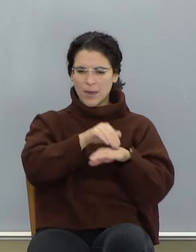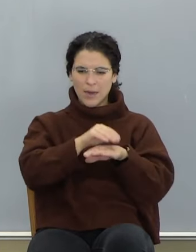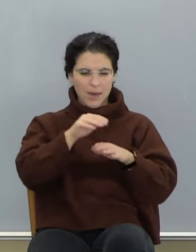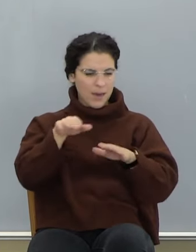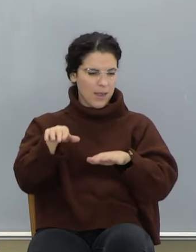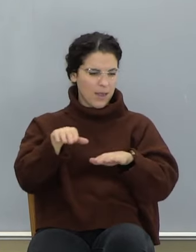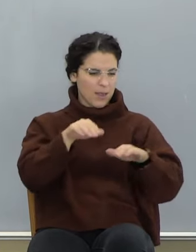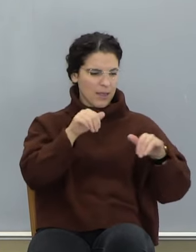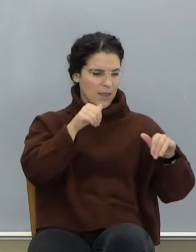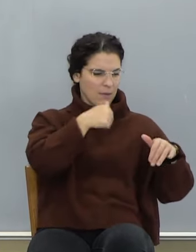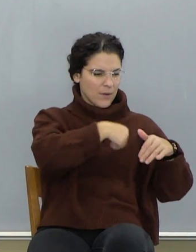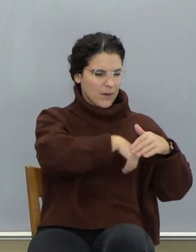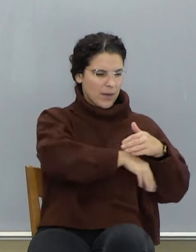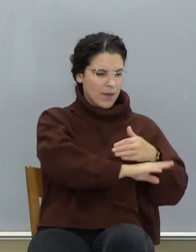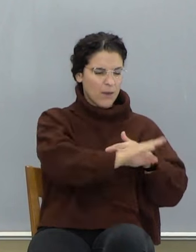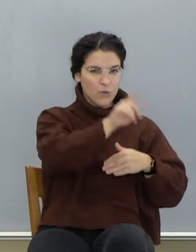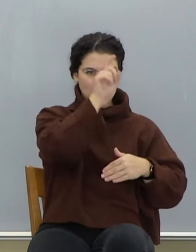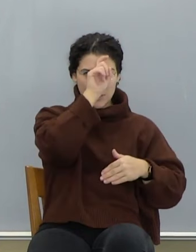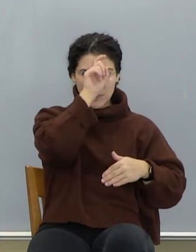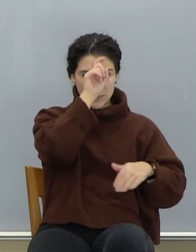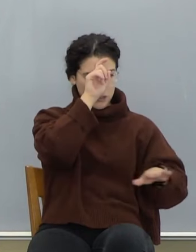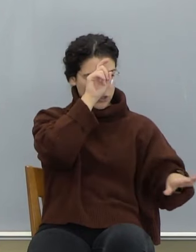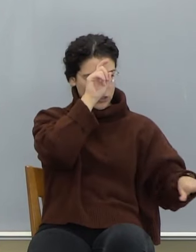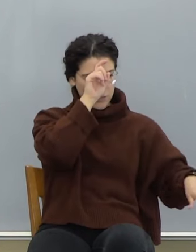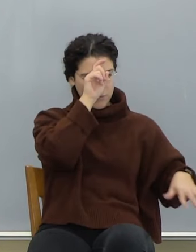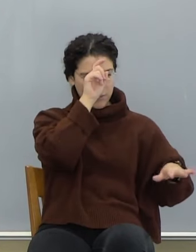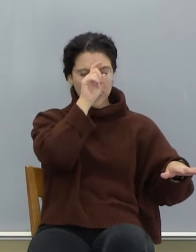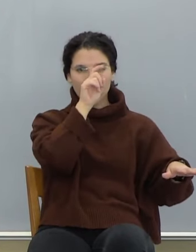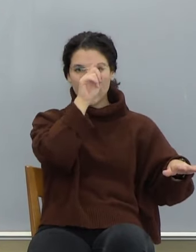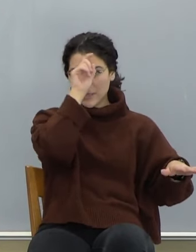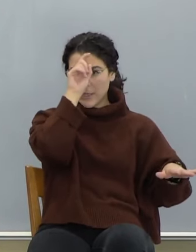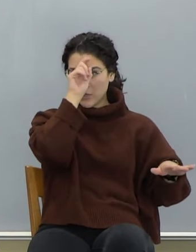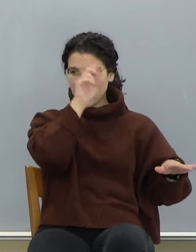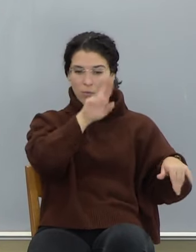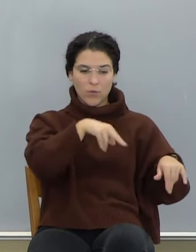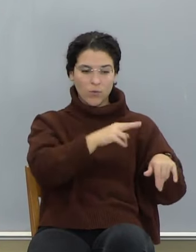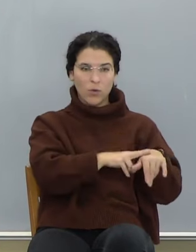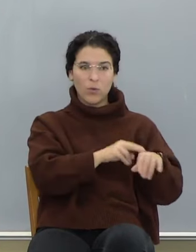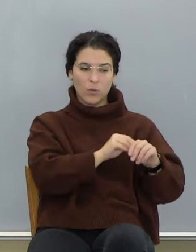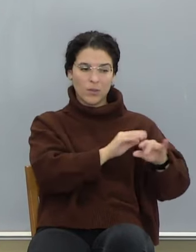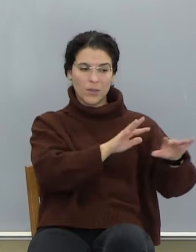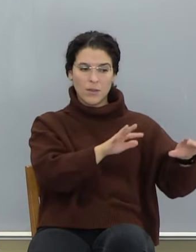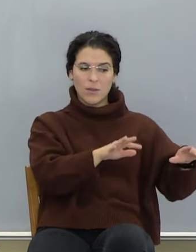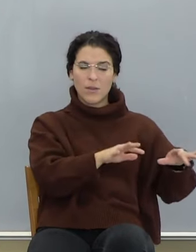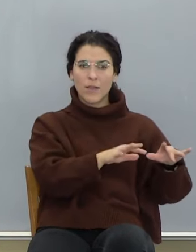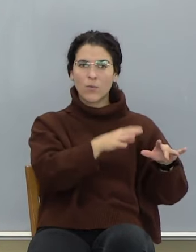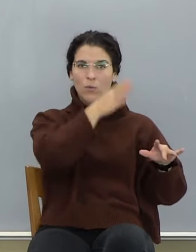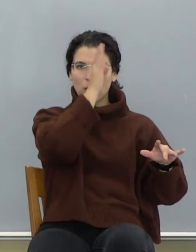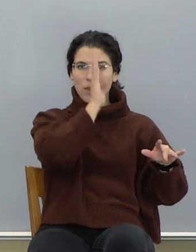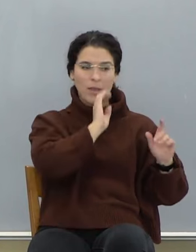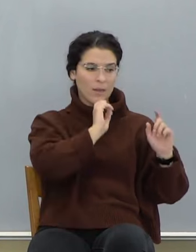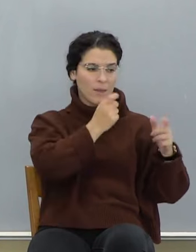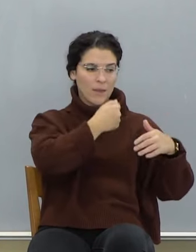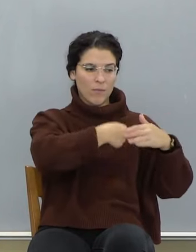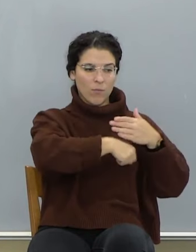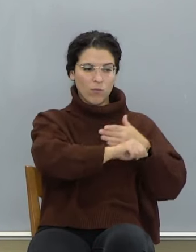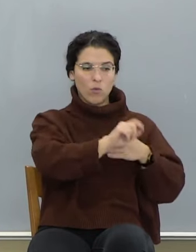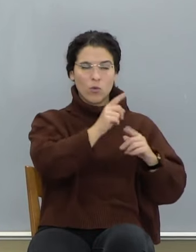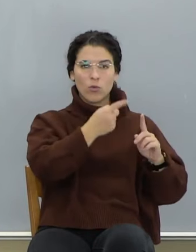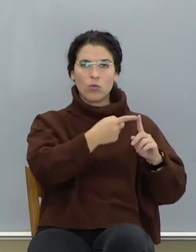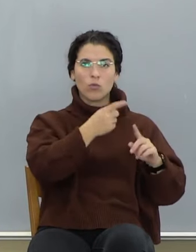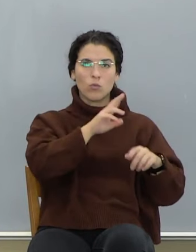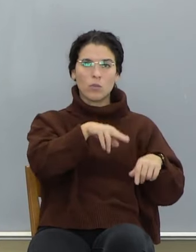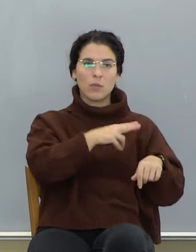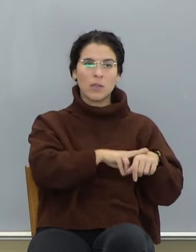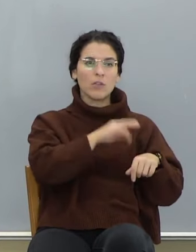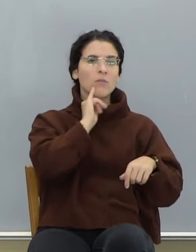Egypt. Now, isn't that fascinating? Egypt, of course, was the land where God gave birth to the